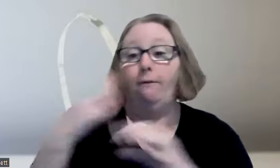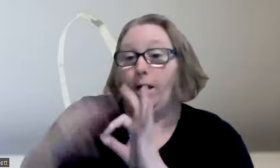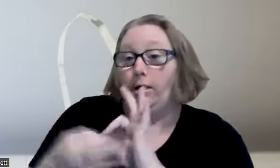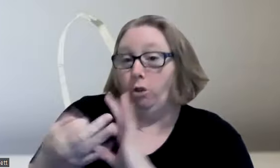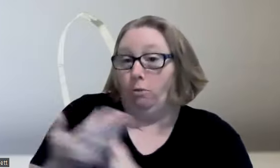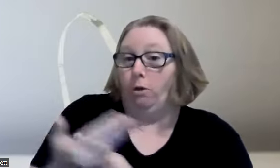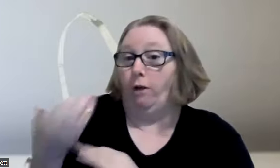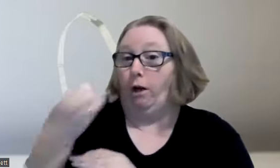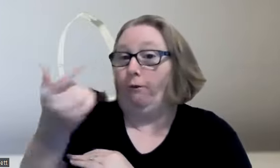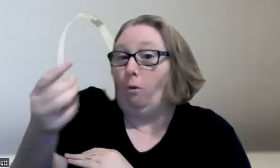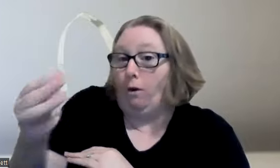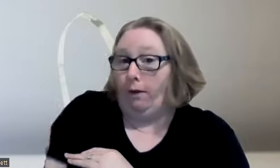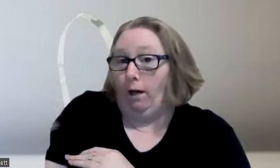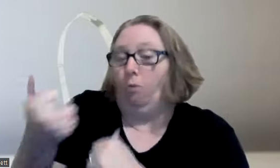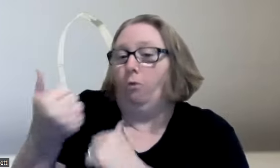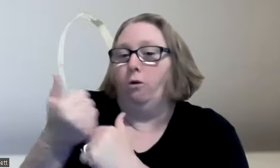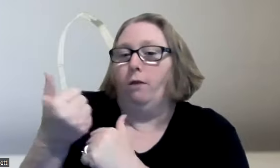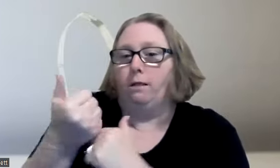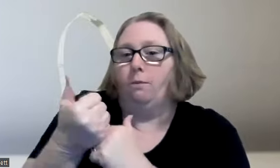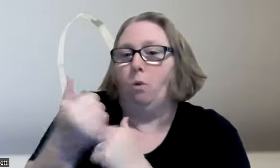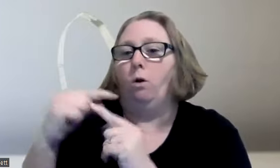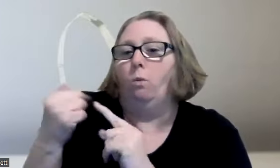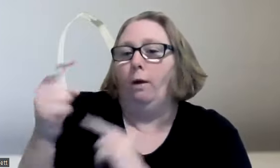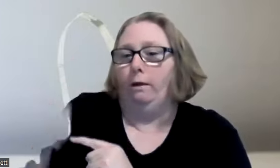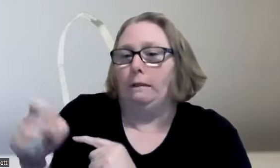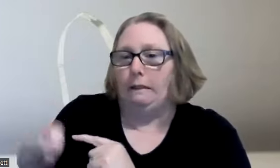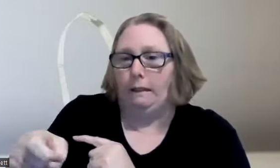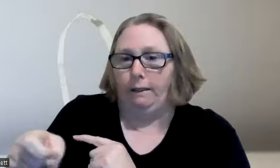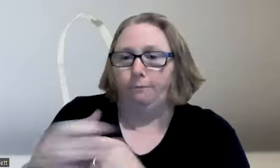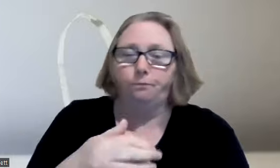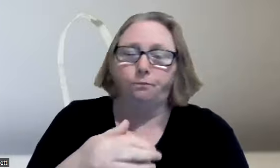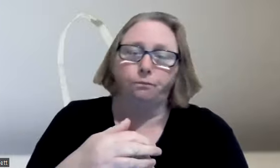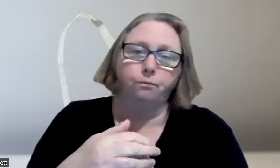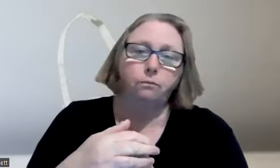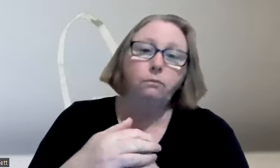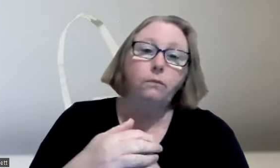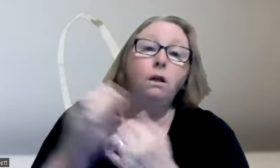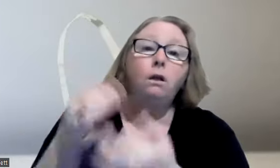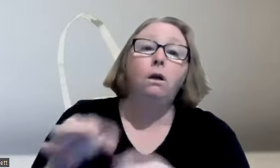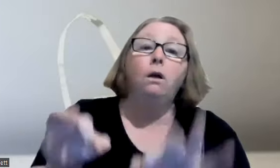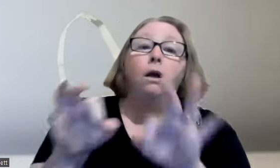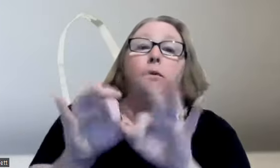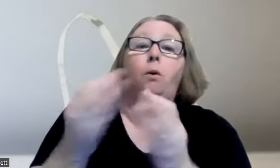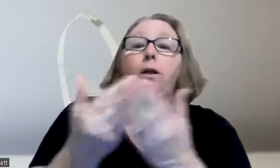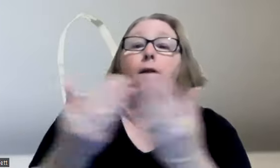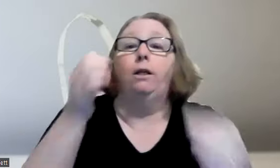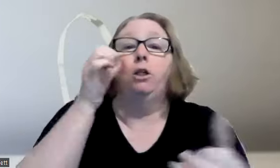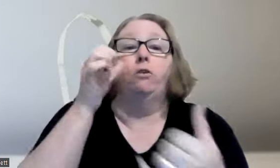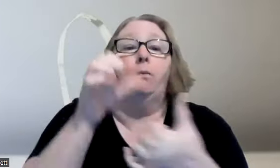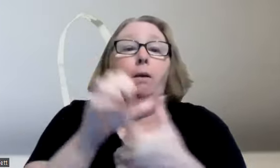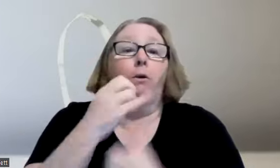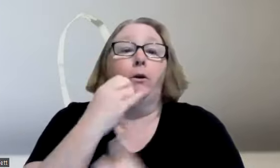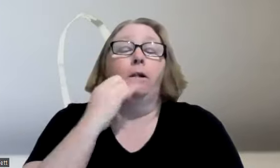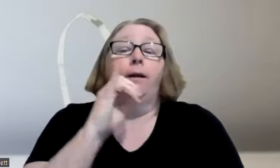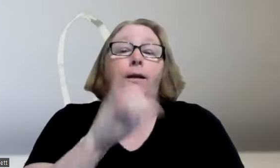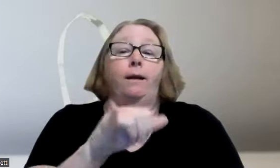that interpreter there for them for that support when needed. The important thing to remember